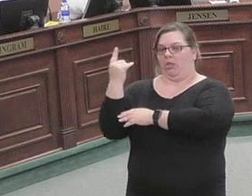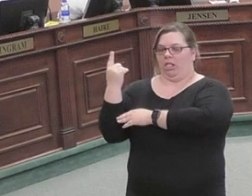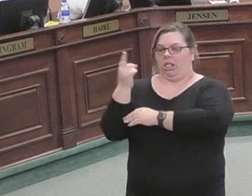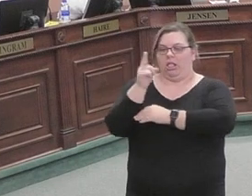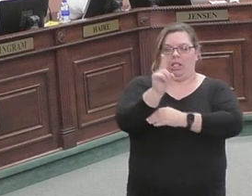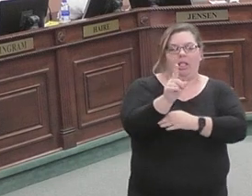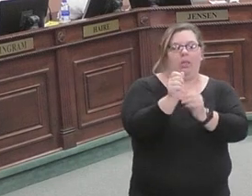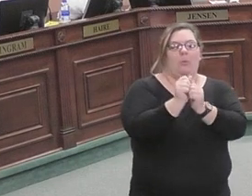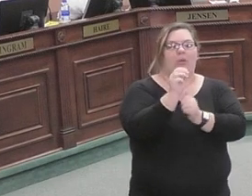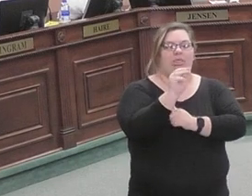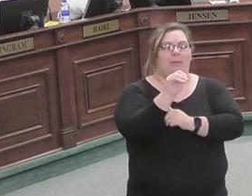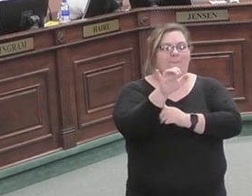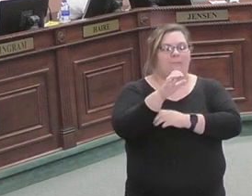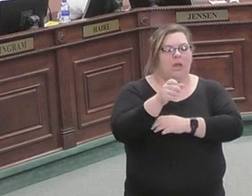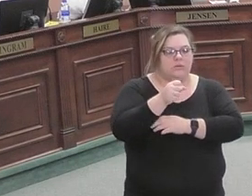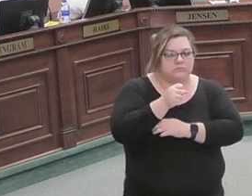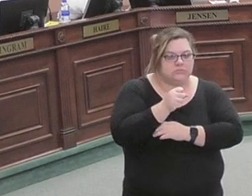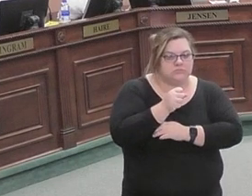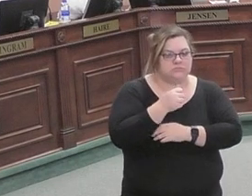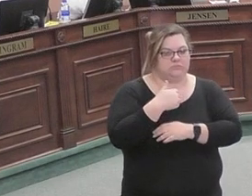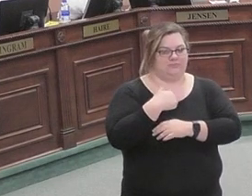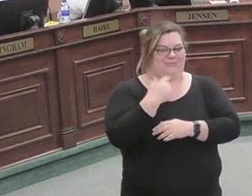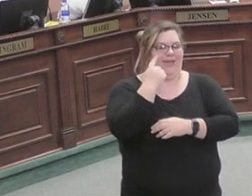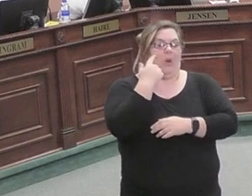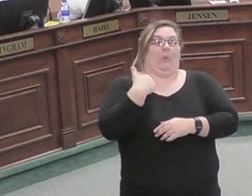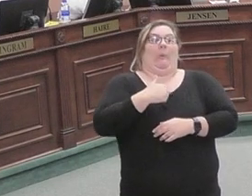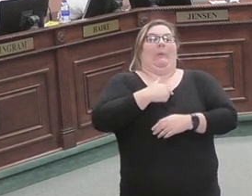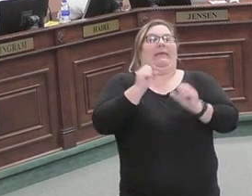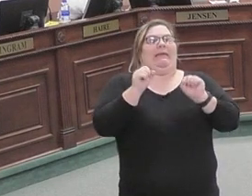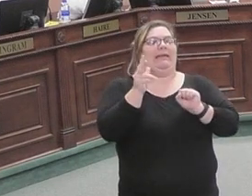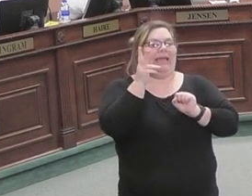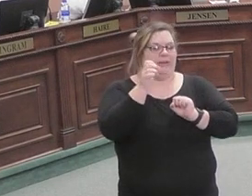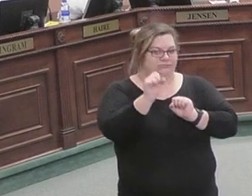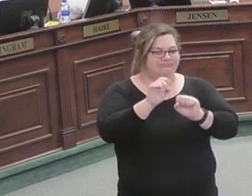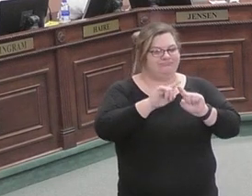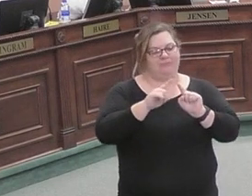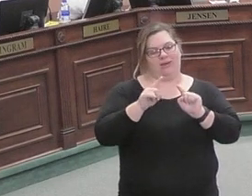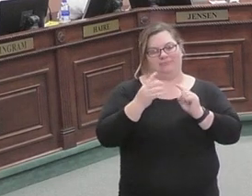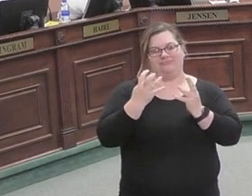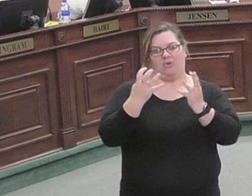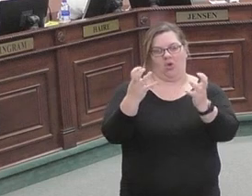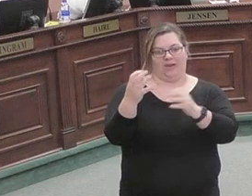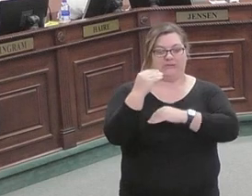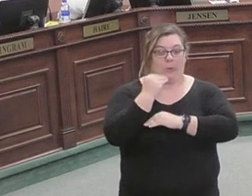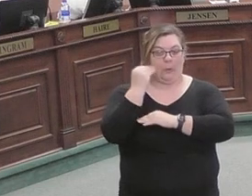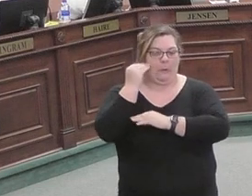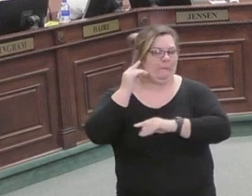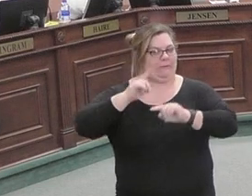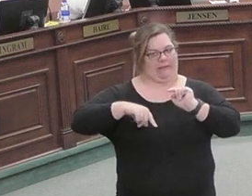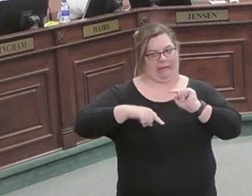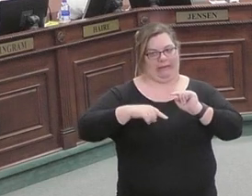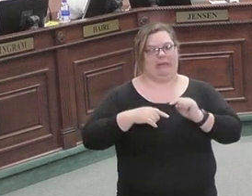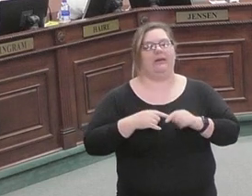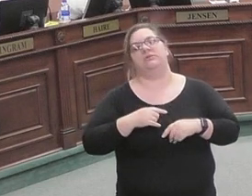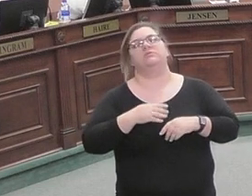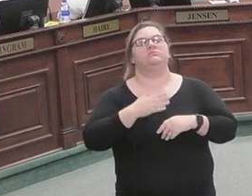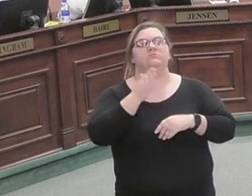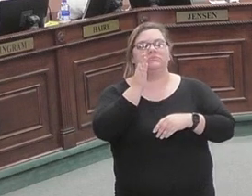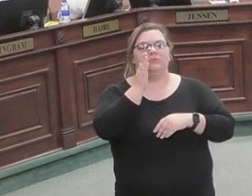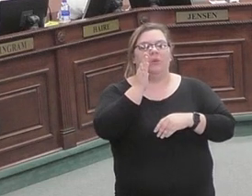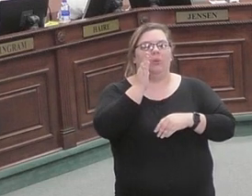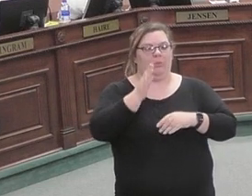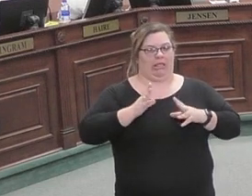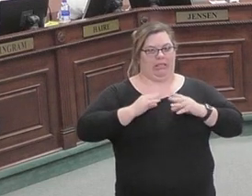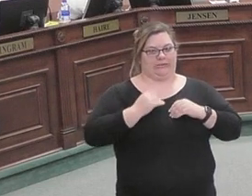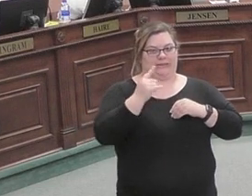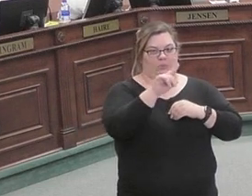we can hear you up here, but our listening audience cannot. So make sure you speak into the mic, take those questions, one question and a follow-up from Maine, and we'll move on to the